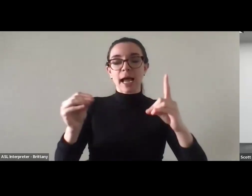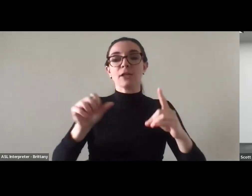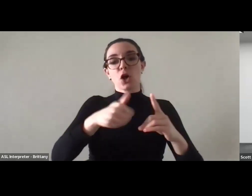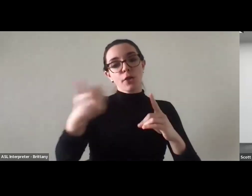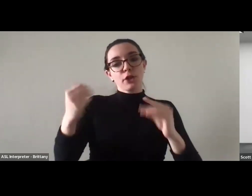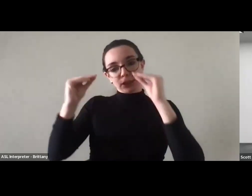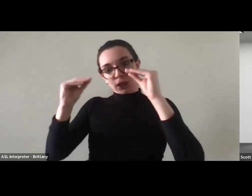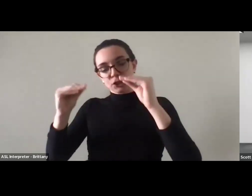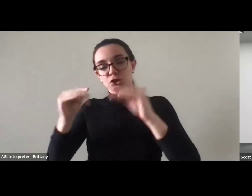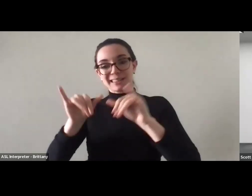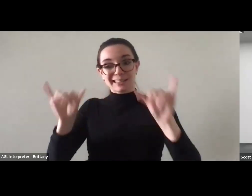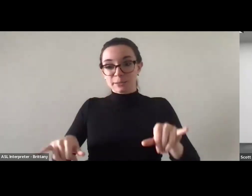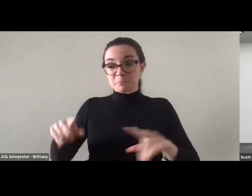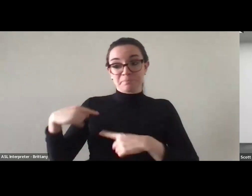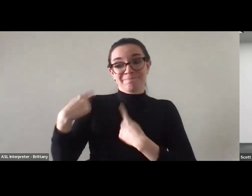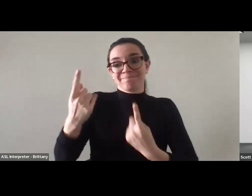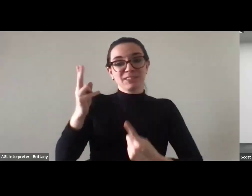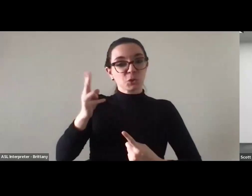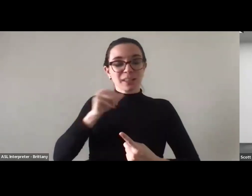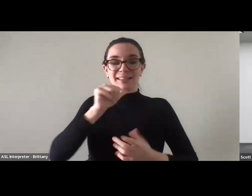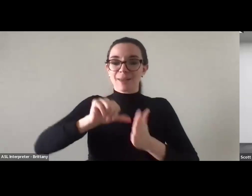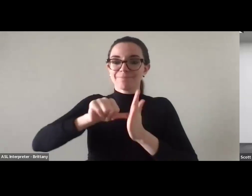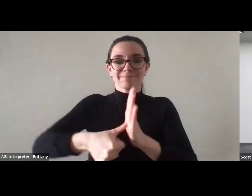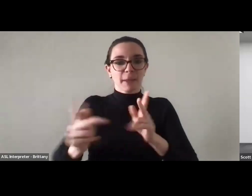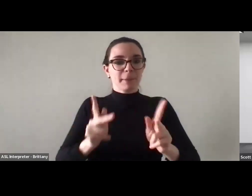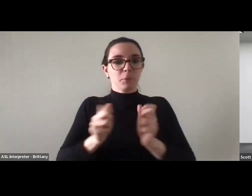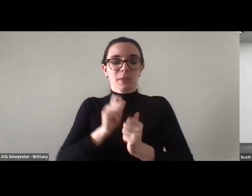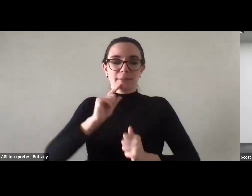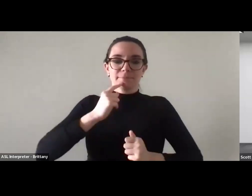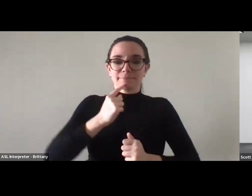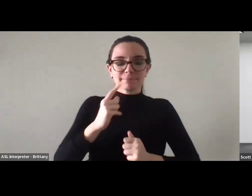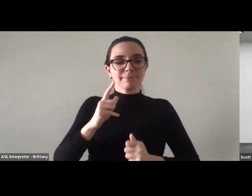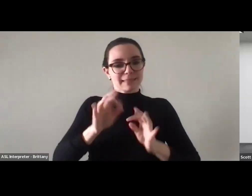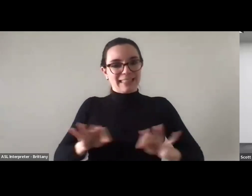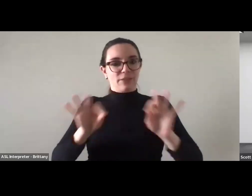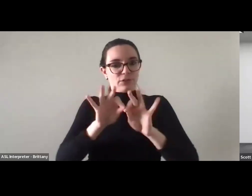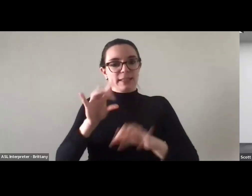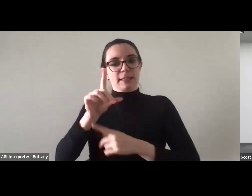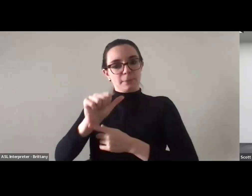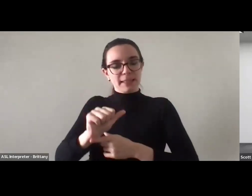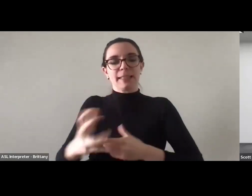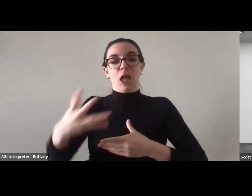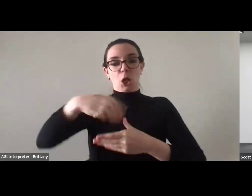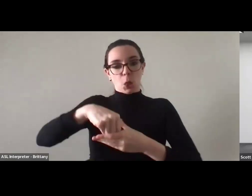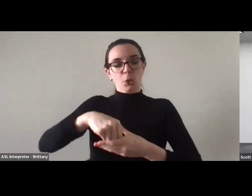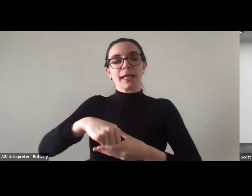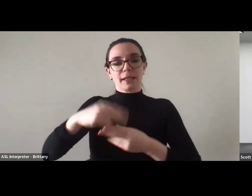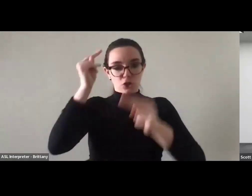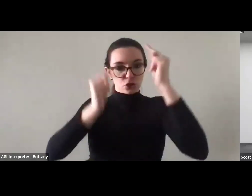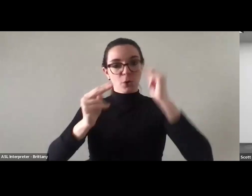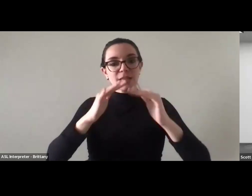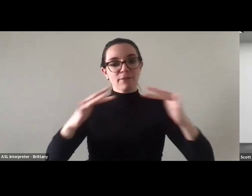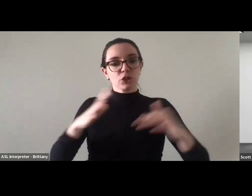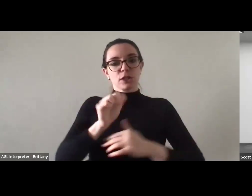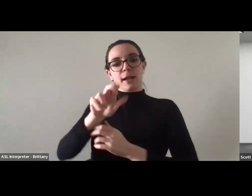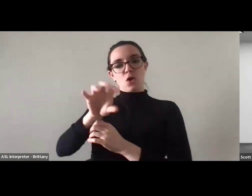have historically not emphasized people with significant disabilities, including neurodivergent people, such as autistic people, in becoming